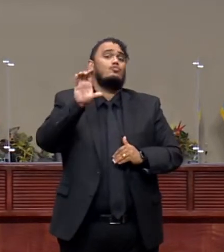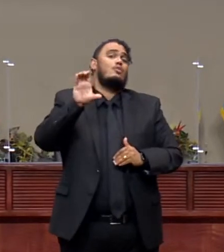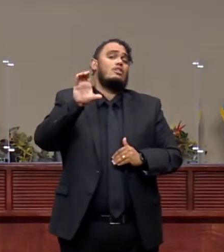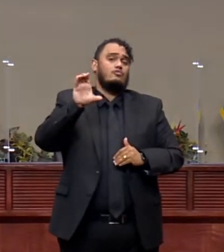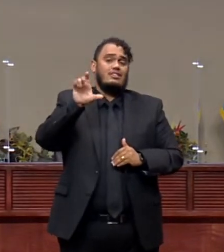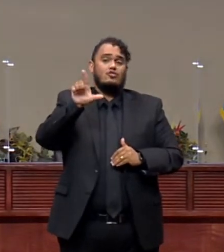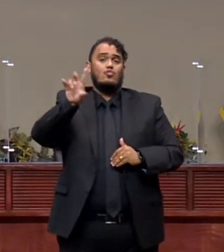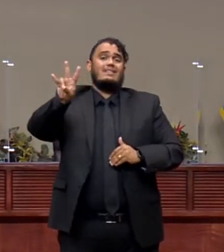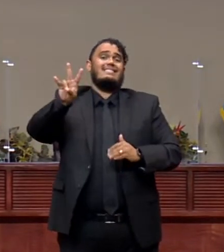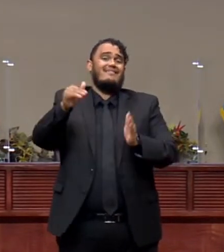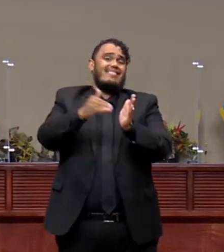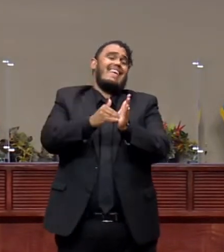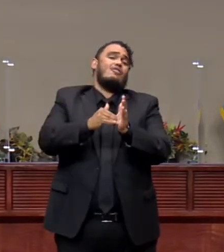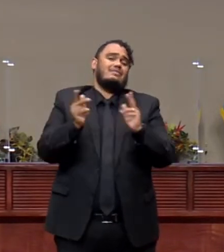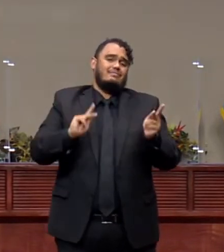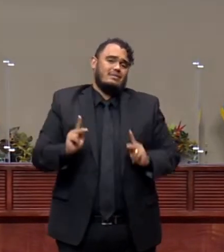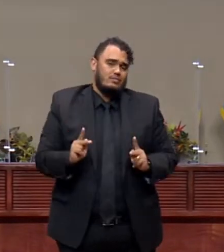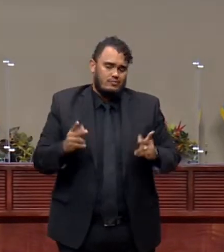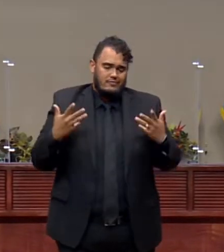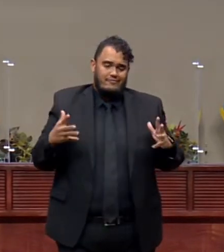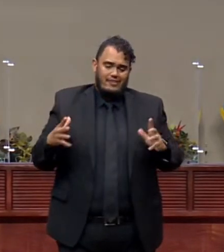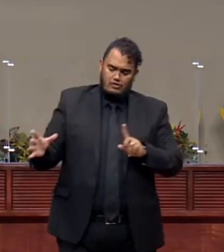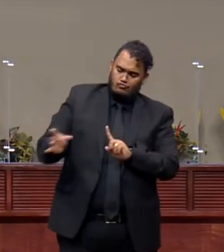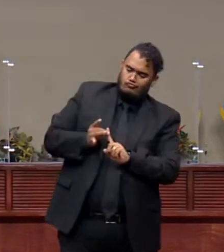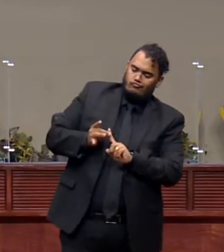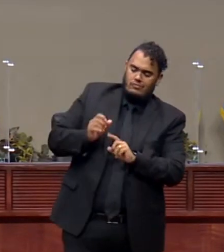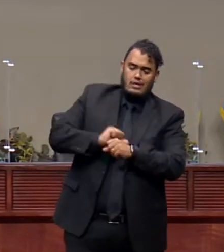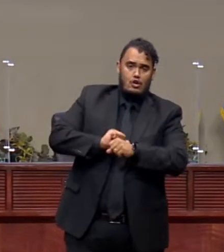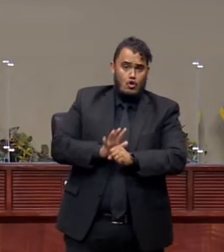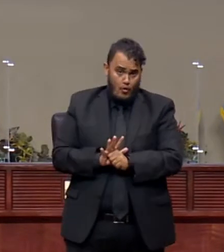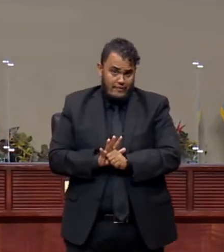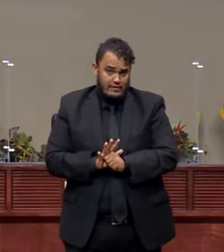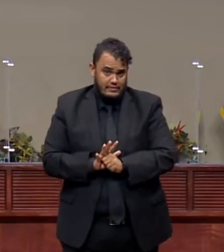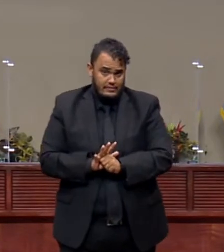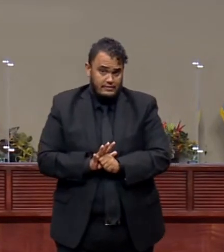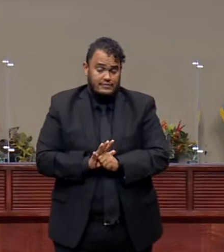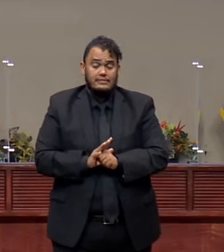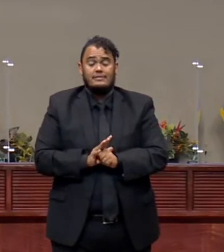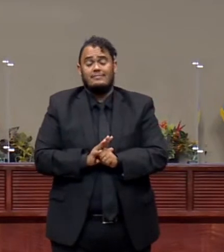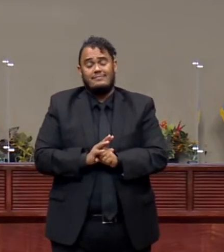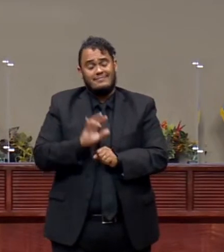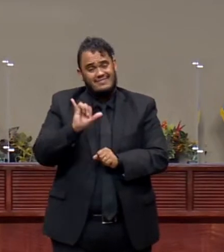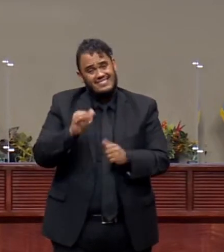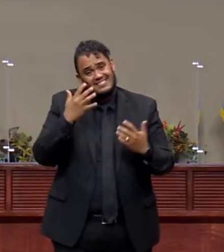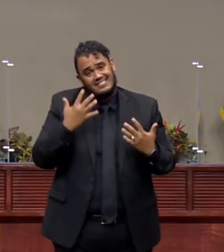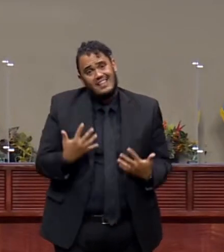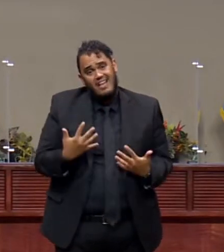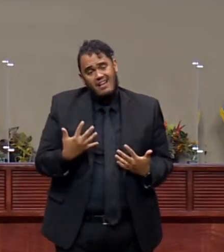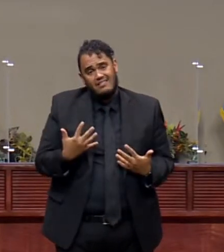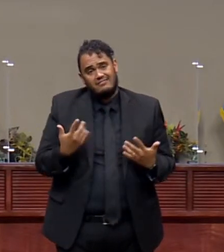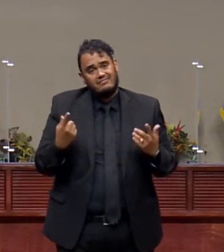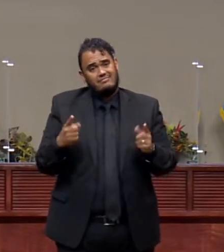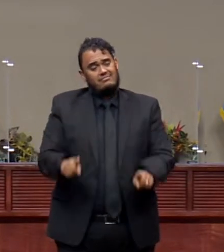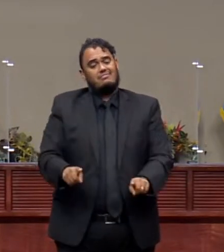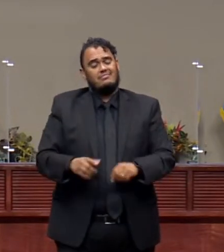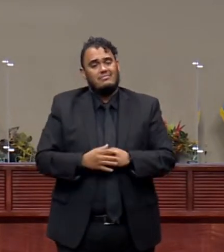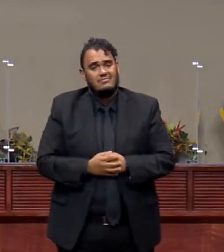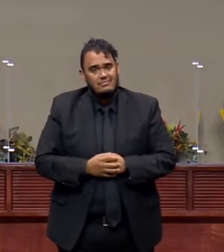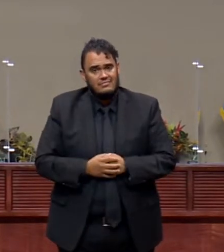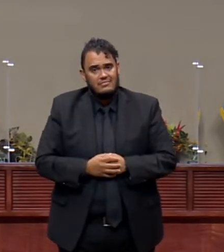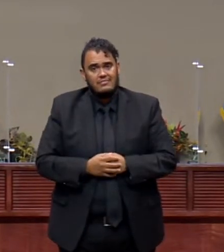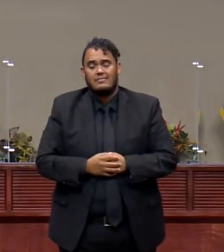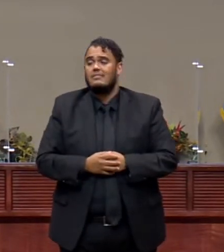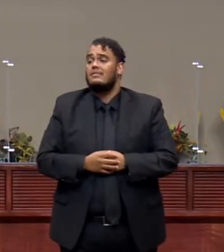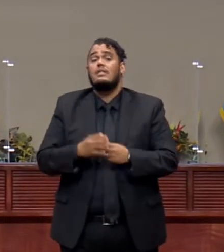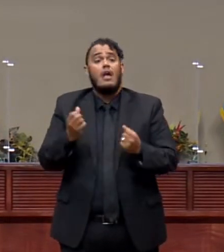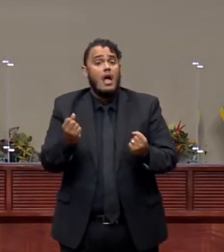contracted the disease in our county. That's a sad milestone for us. The number of Orange County residents who